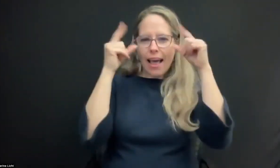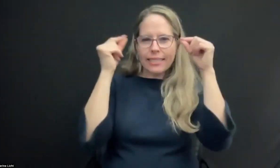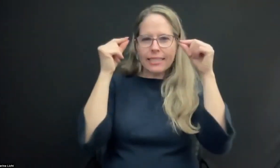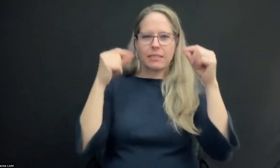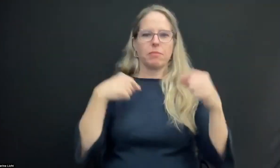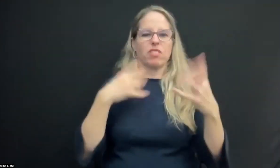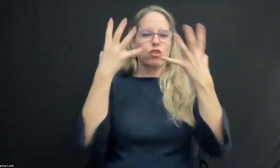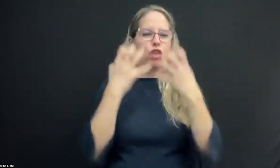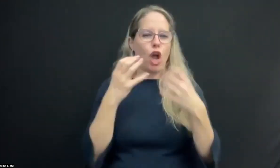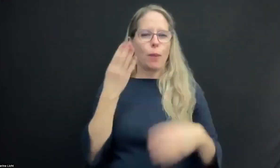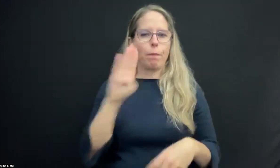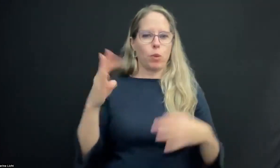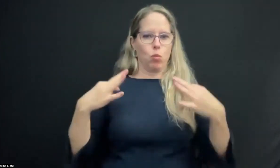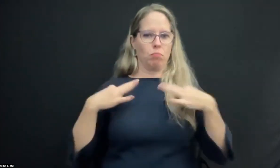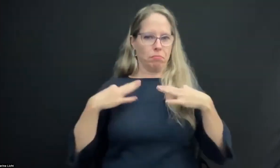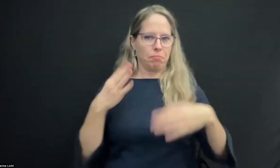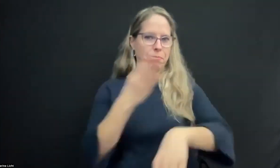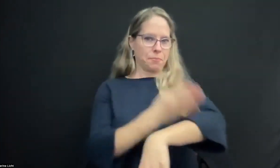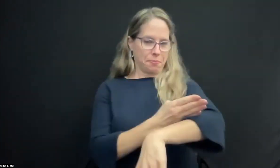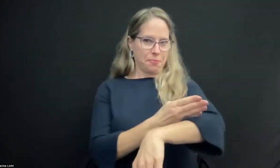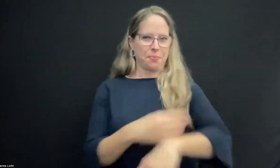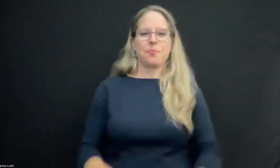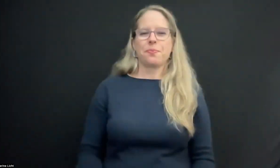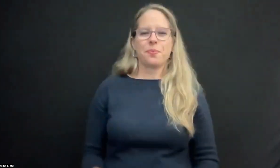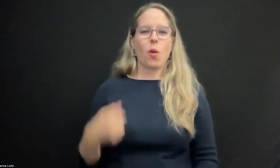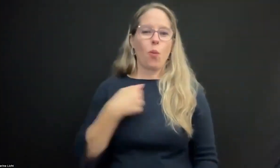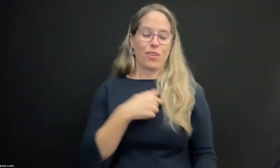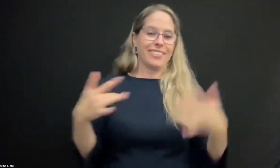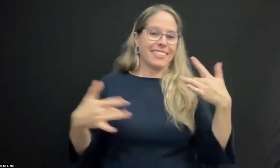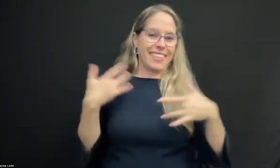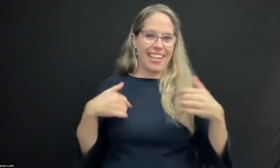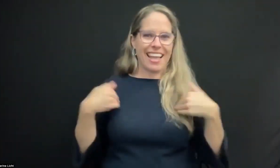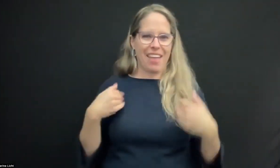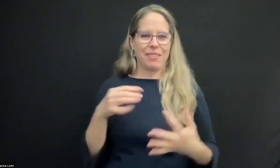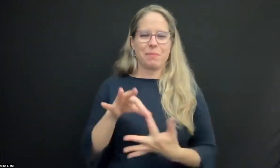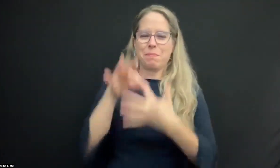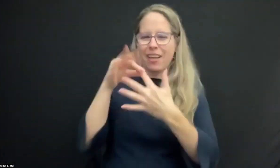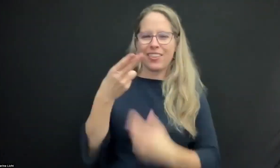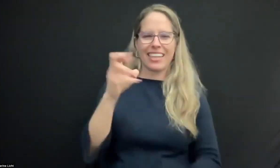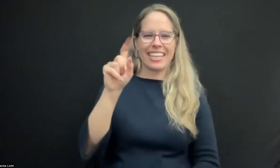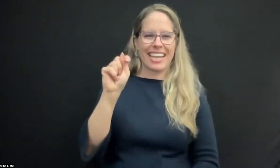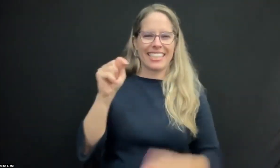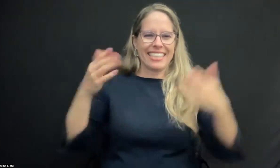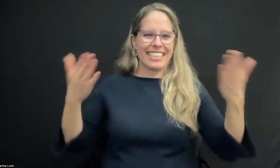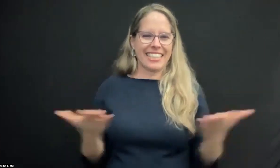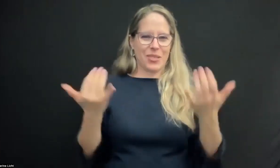am white with blonde hair, wearing a blue long sleeve shirt, and we